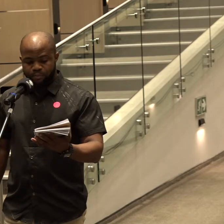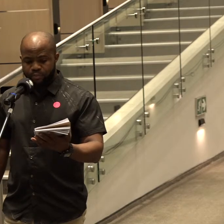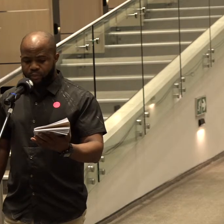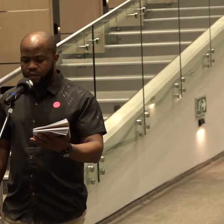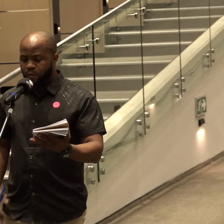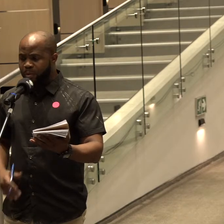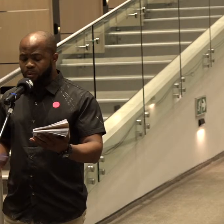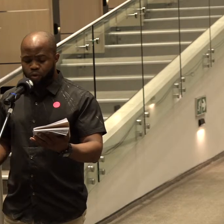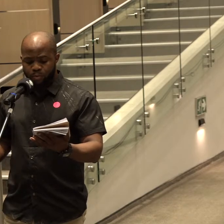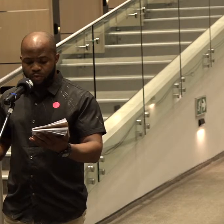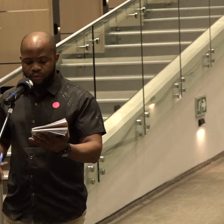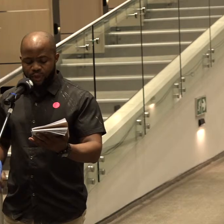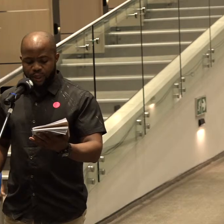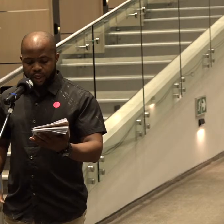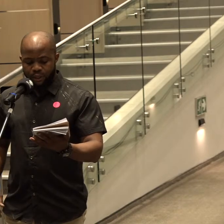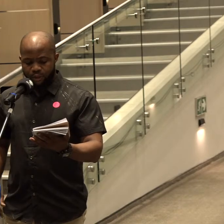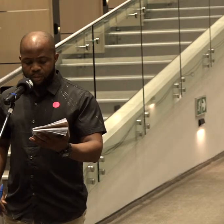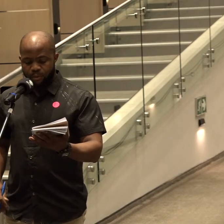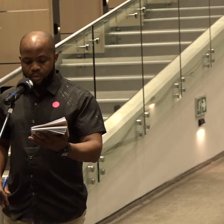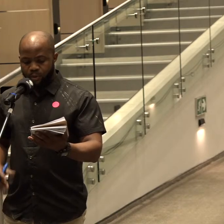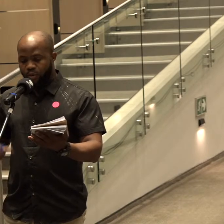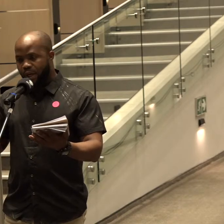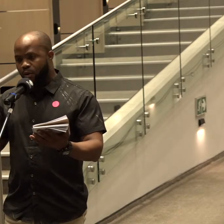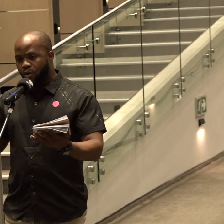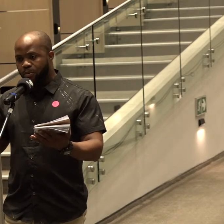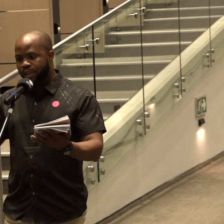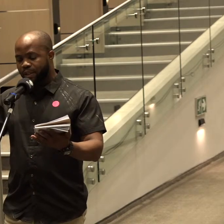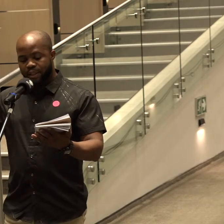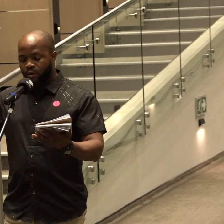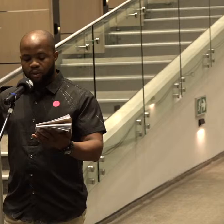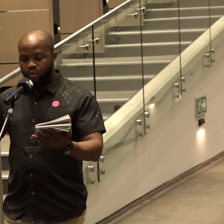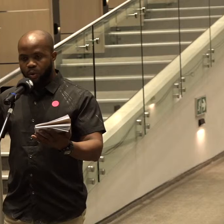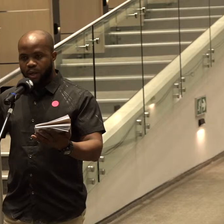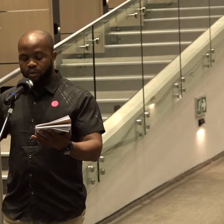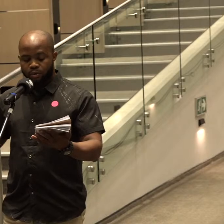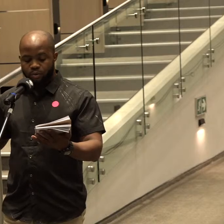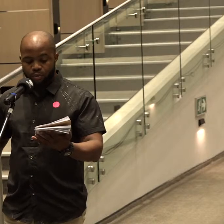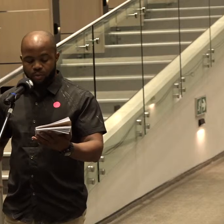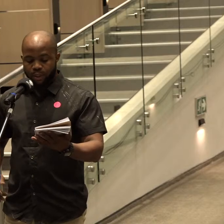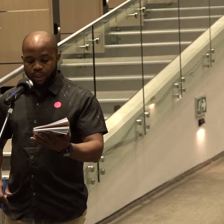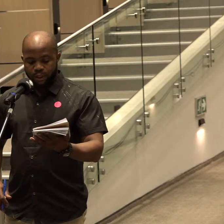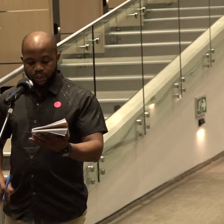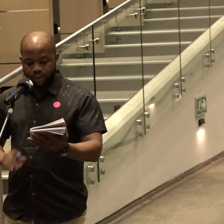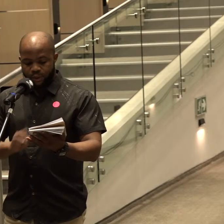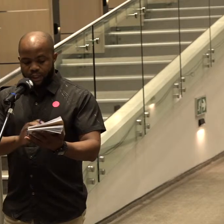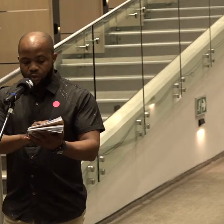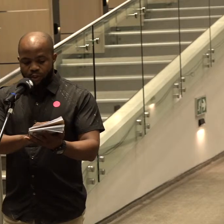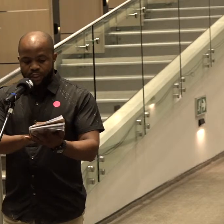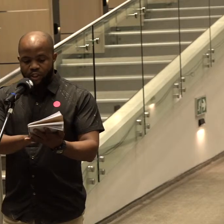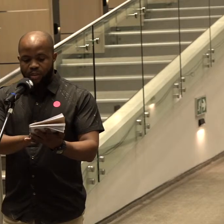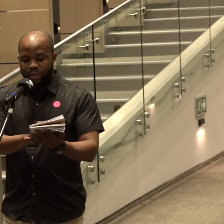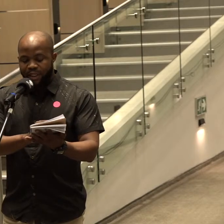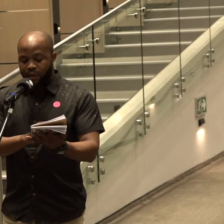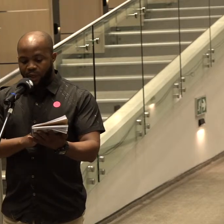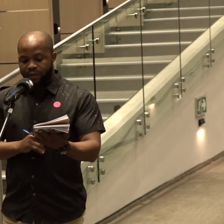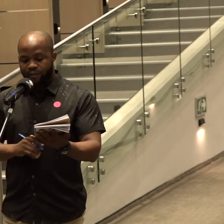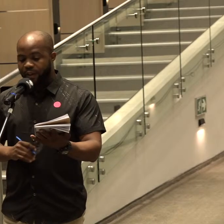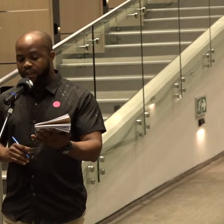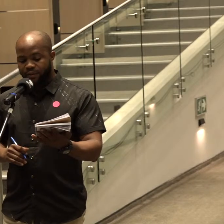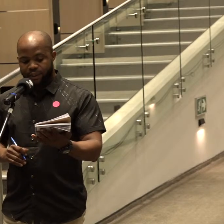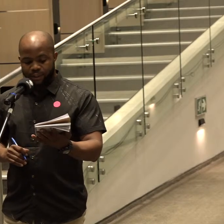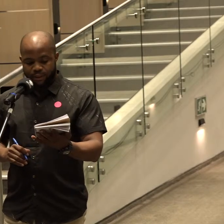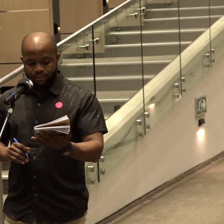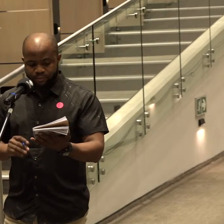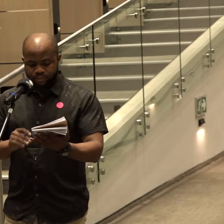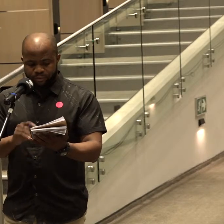impossible for people to move you know between their homes and either going to work or to school you know that's what it's actually making our